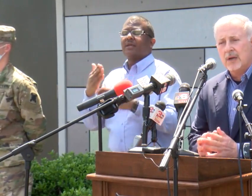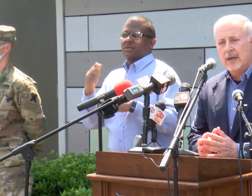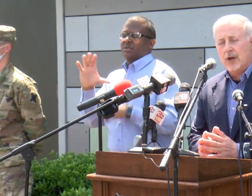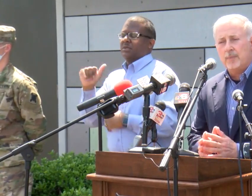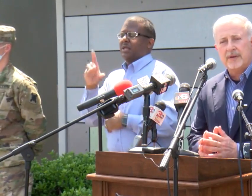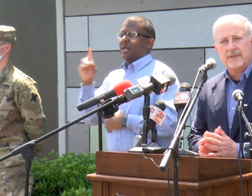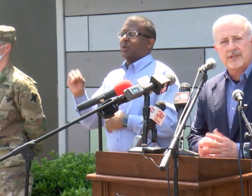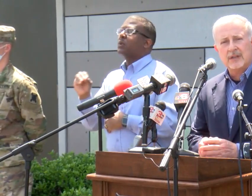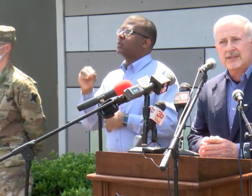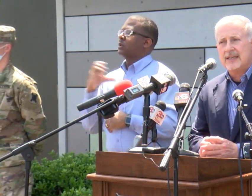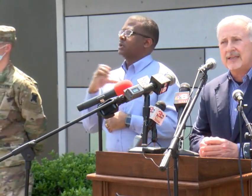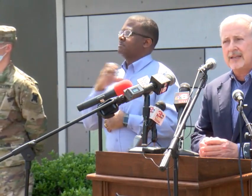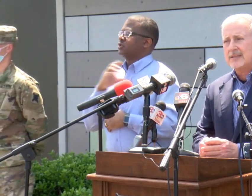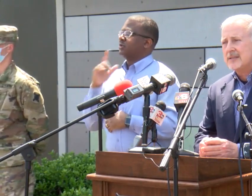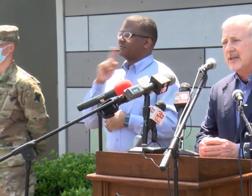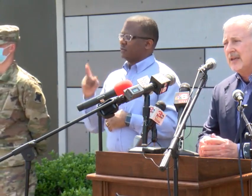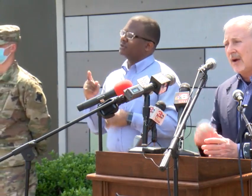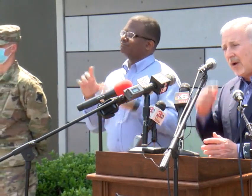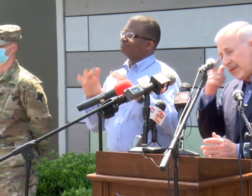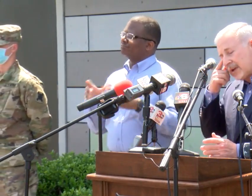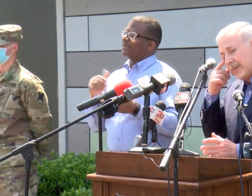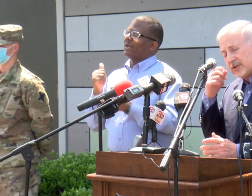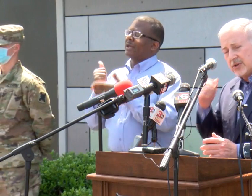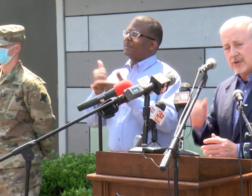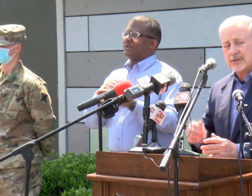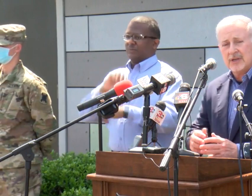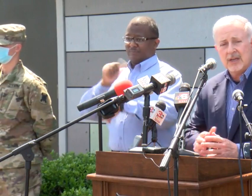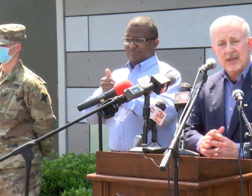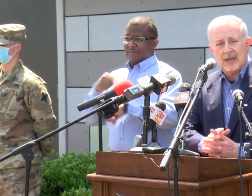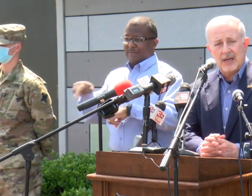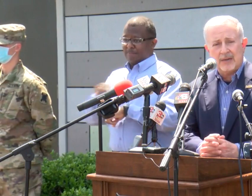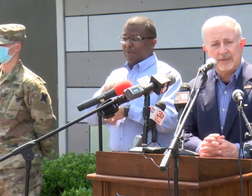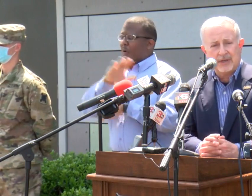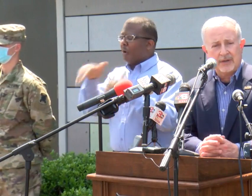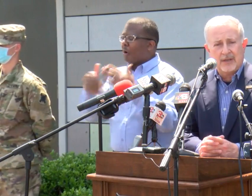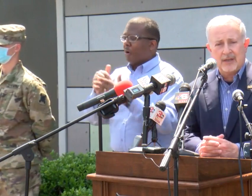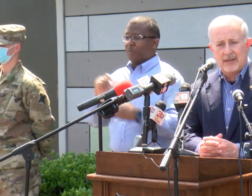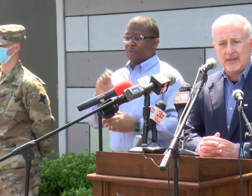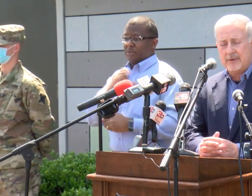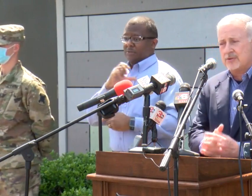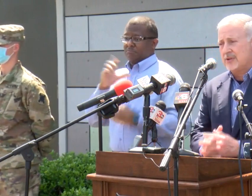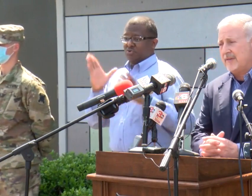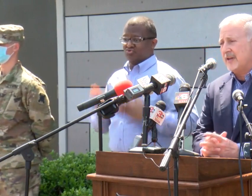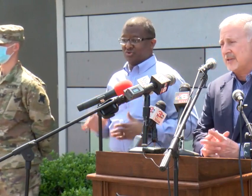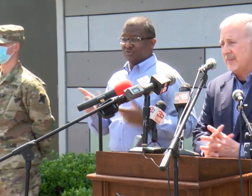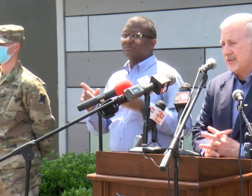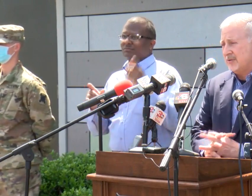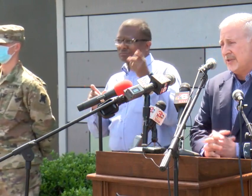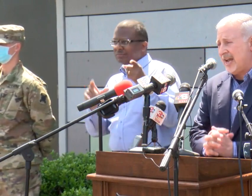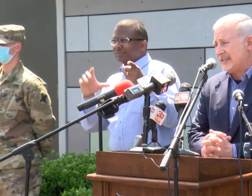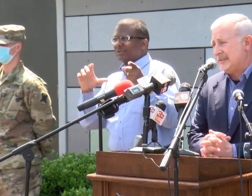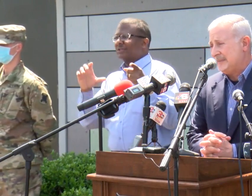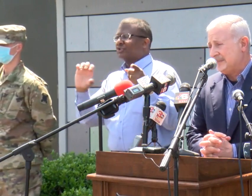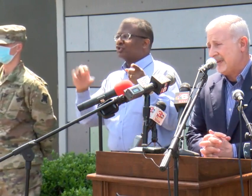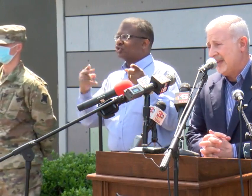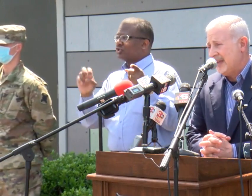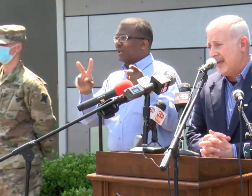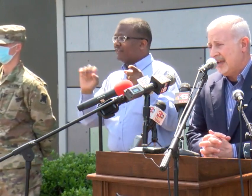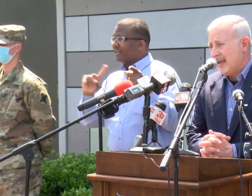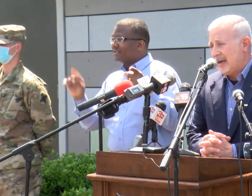for helping facilitate this. All the commissioners, particularly Commissioner Chavez and Commissioner